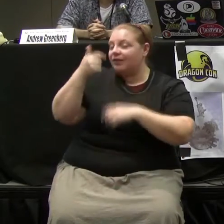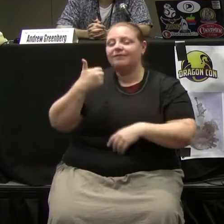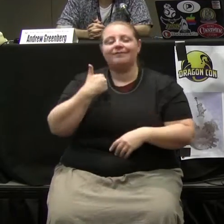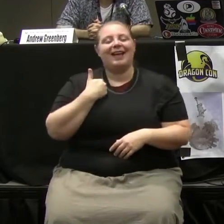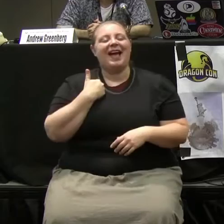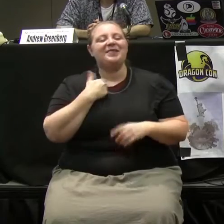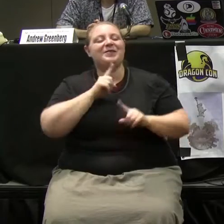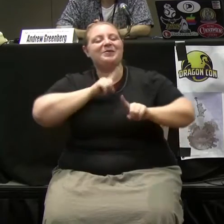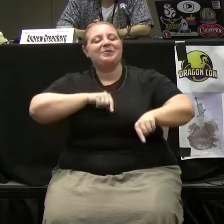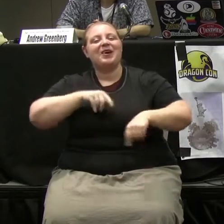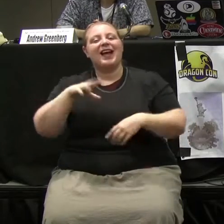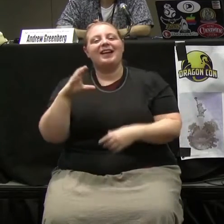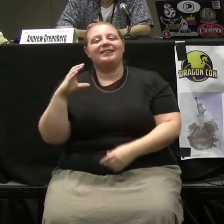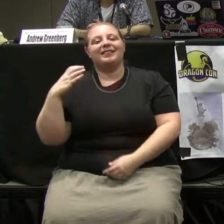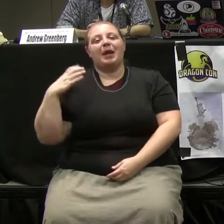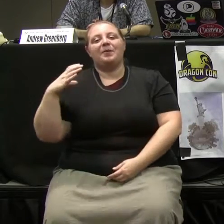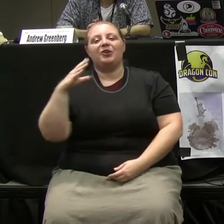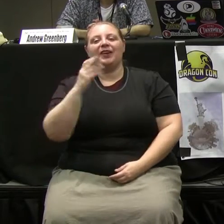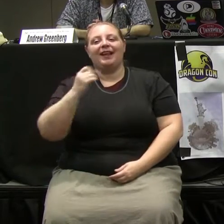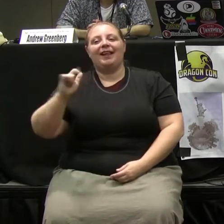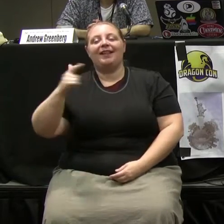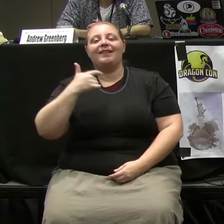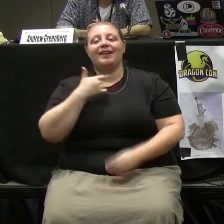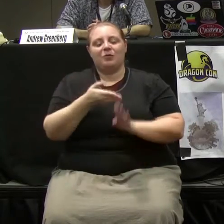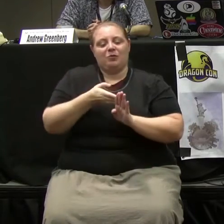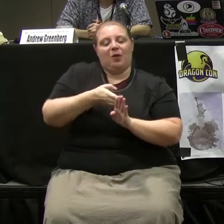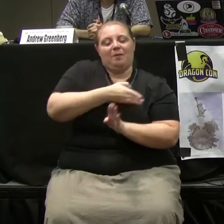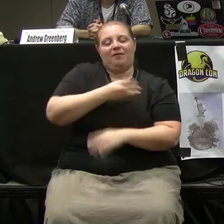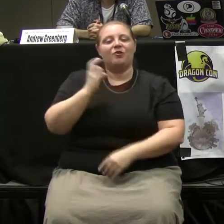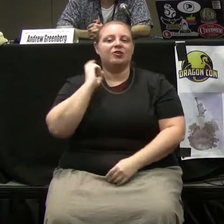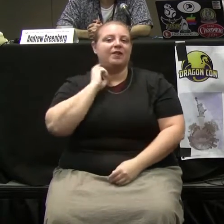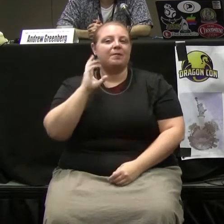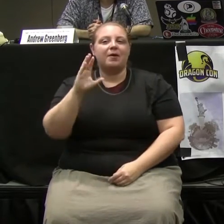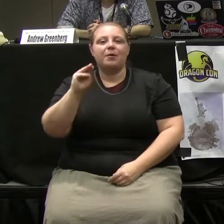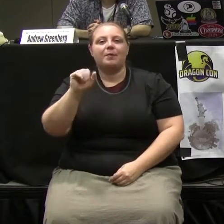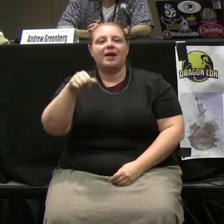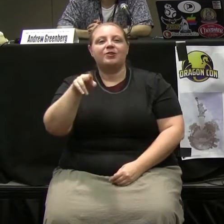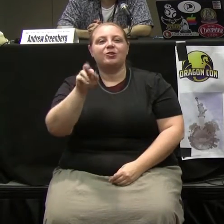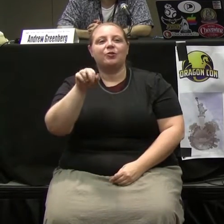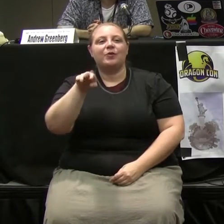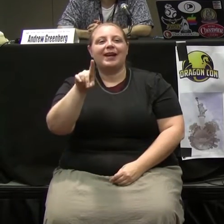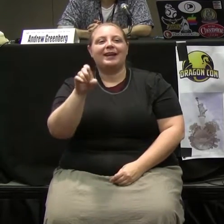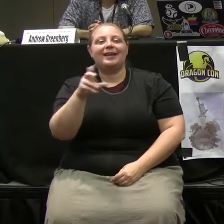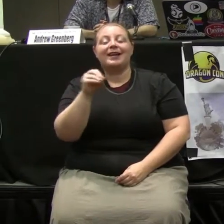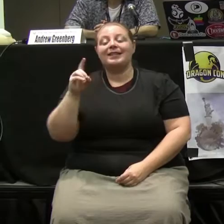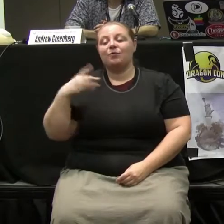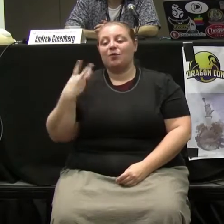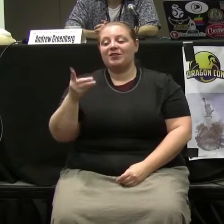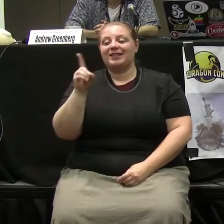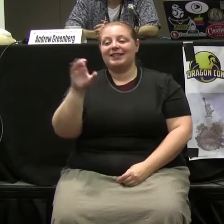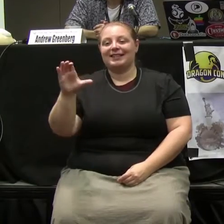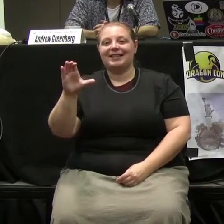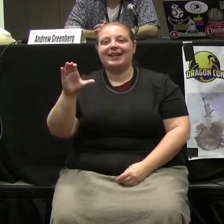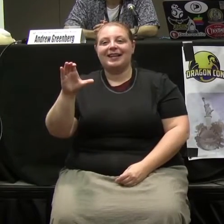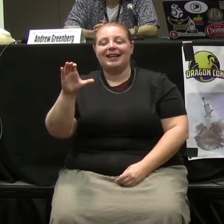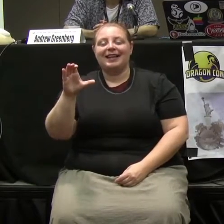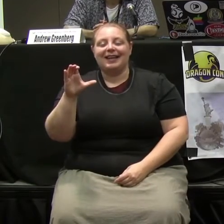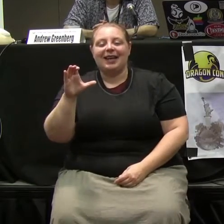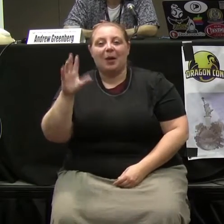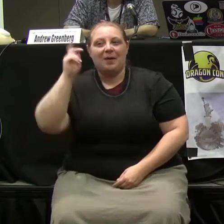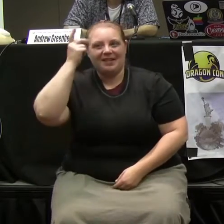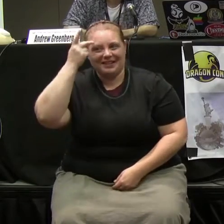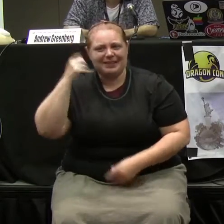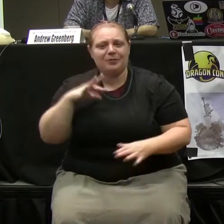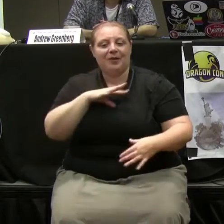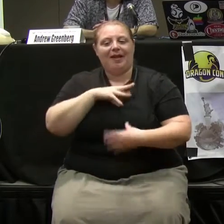I was a reporter on Capitol Hill, and that was right before I started working on Vampire the Masquerade, and you better believe that D.C. politics really fed into the vampire writing